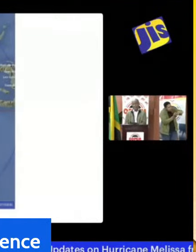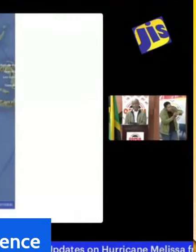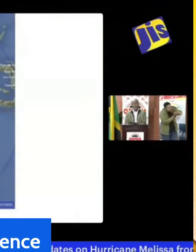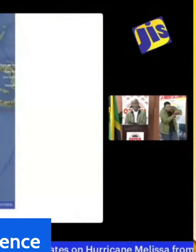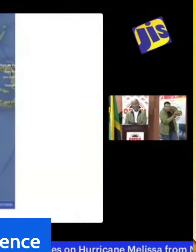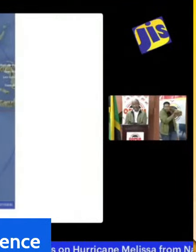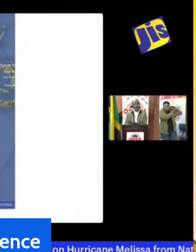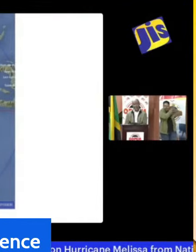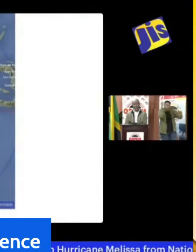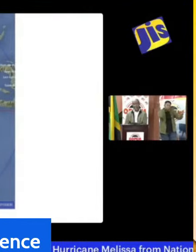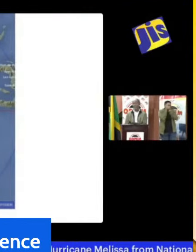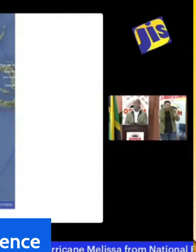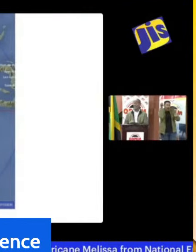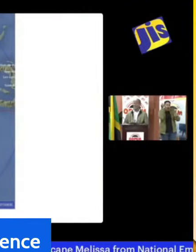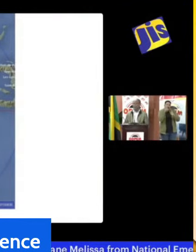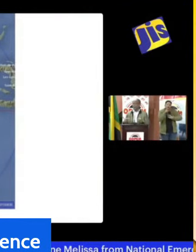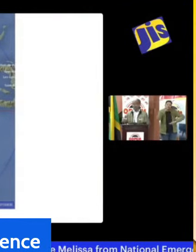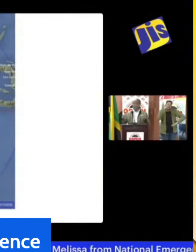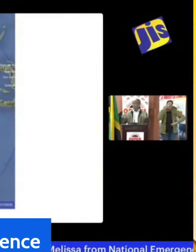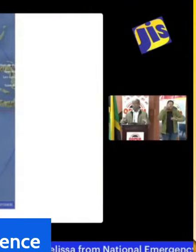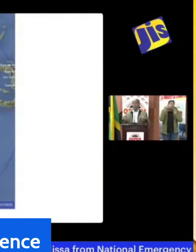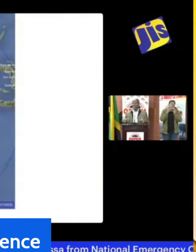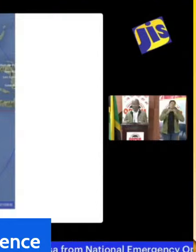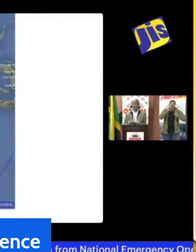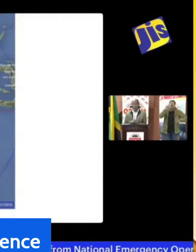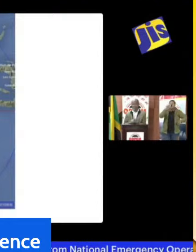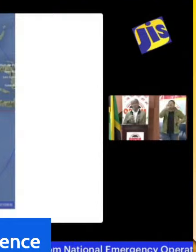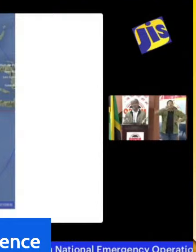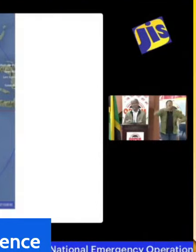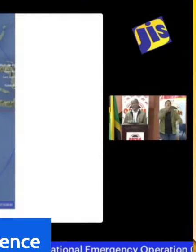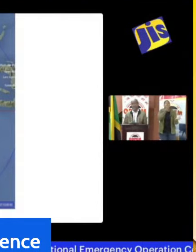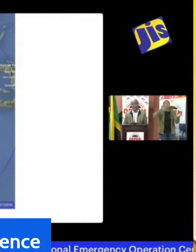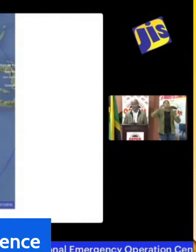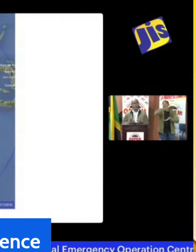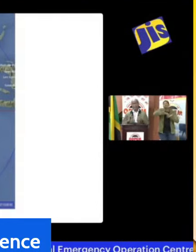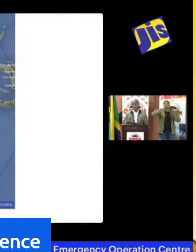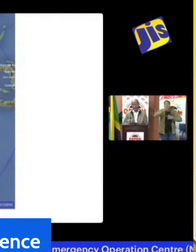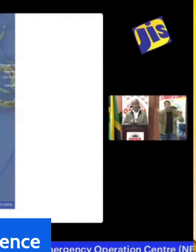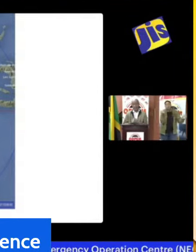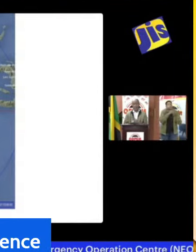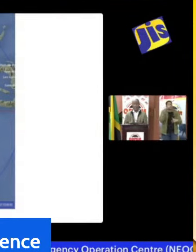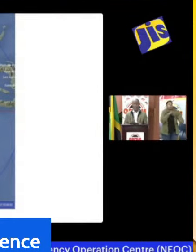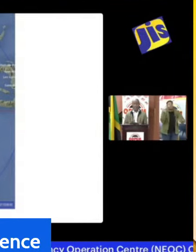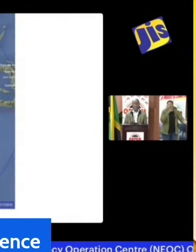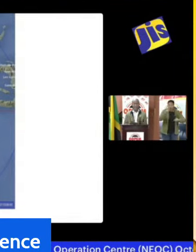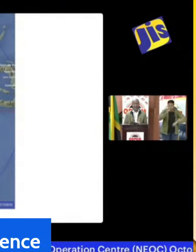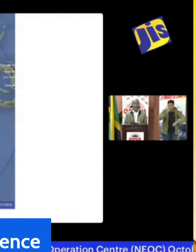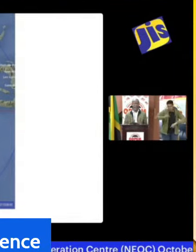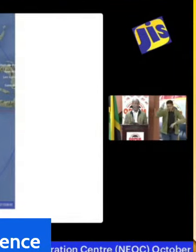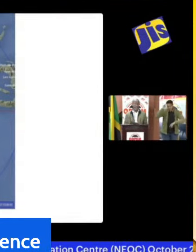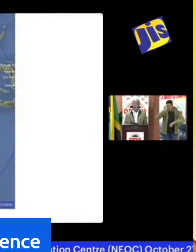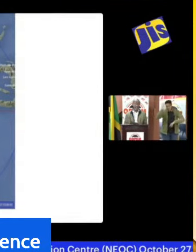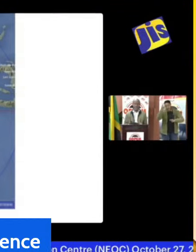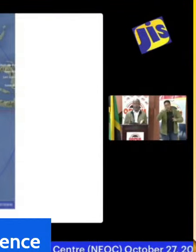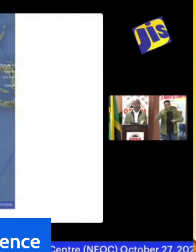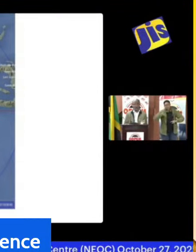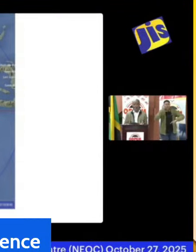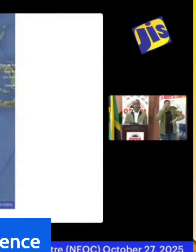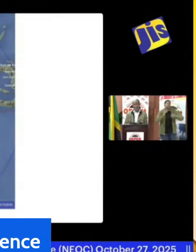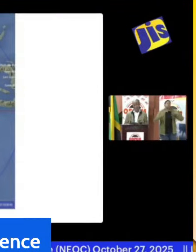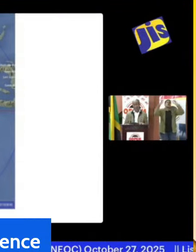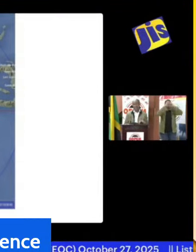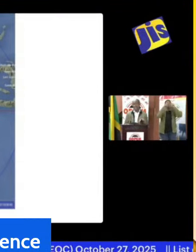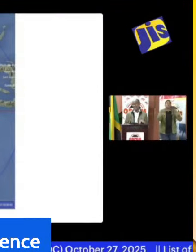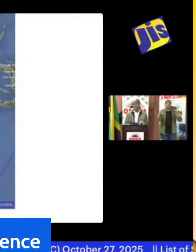And as we experience more of the tropical storm force winds that surround it moving toward the north, we are going to experience more of